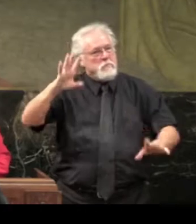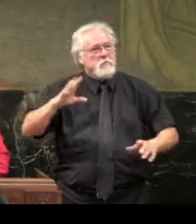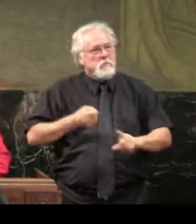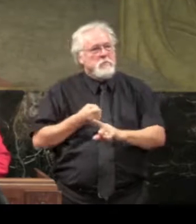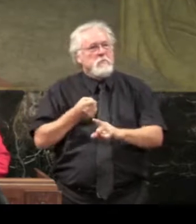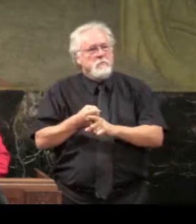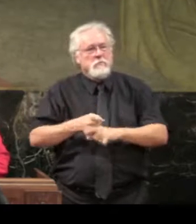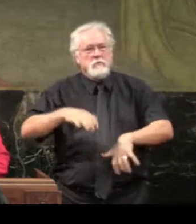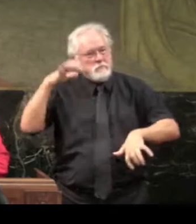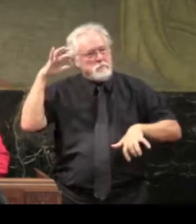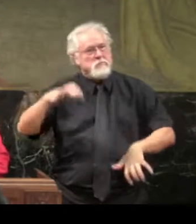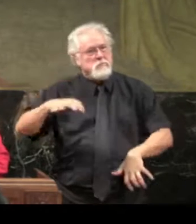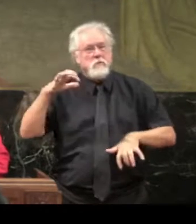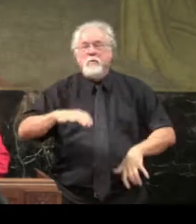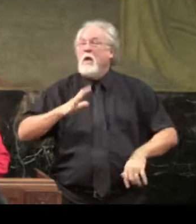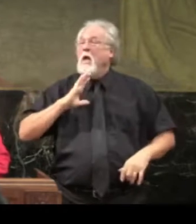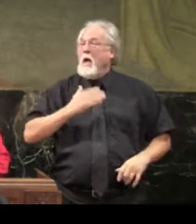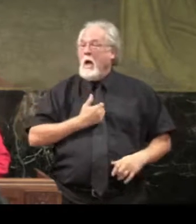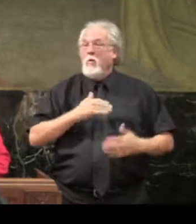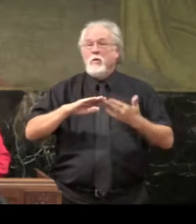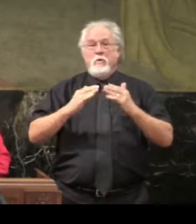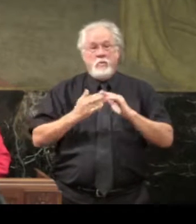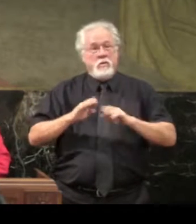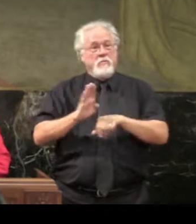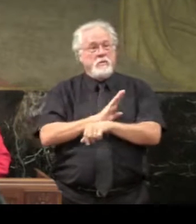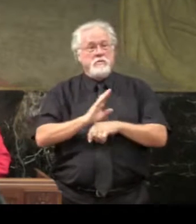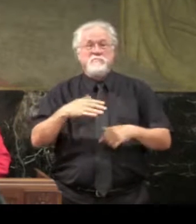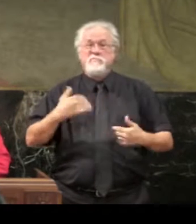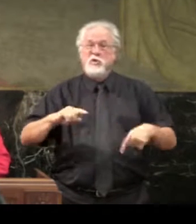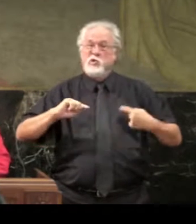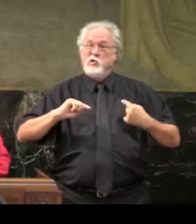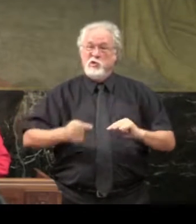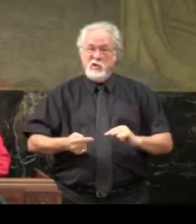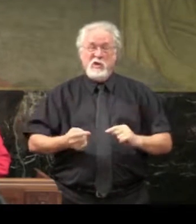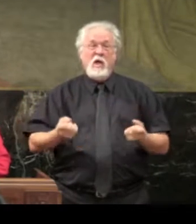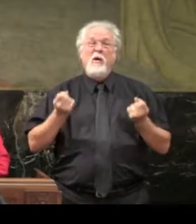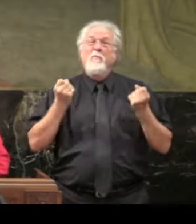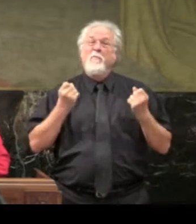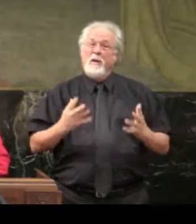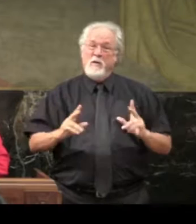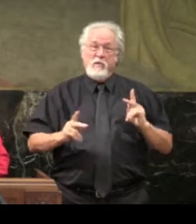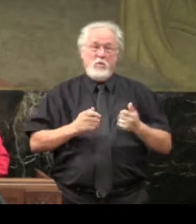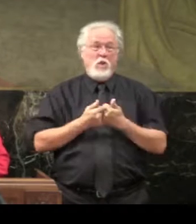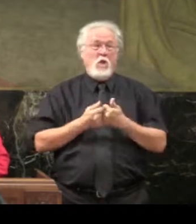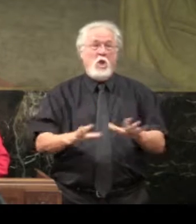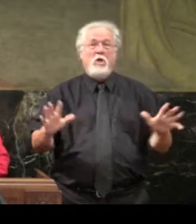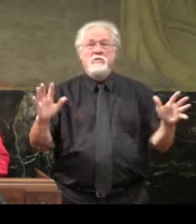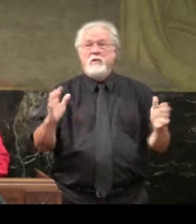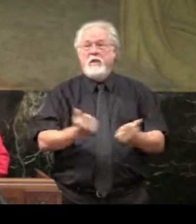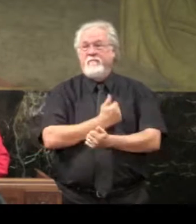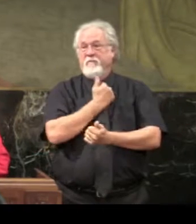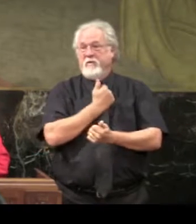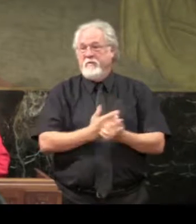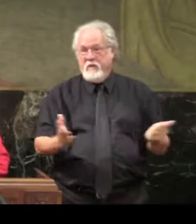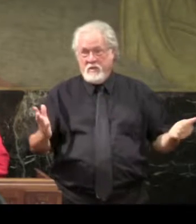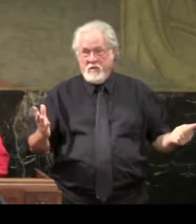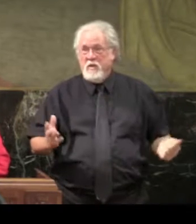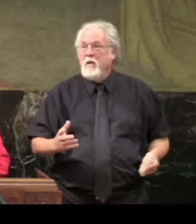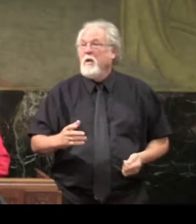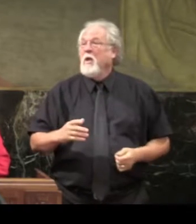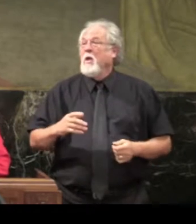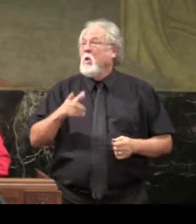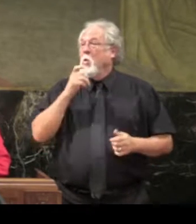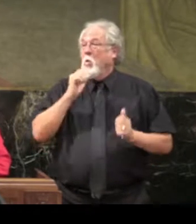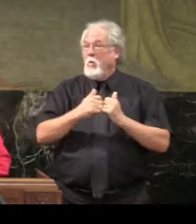storms. Our communities and businesses are hurting. Many residents have lost everything. Everyone with